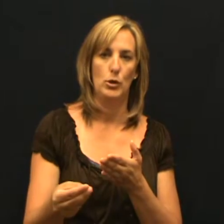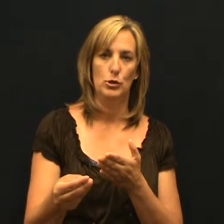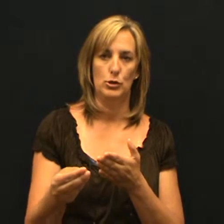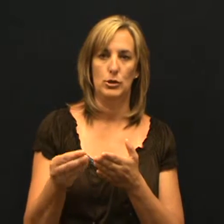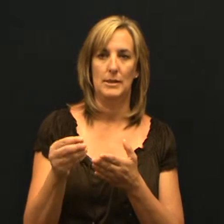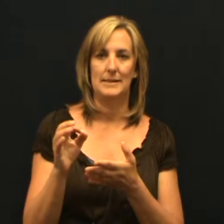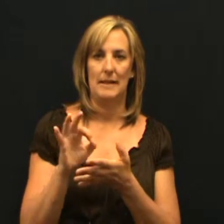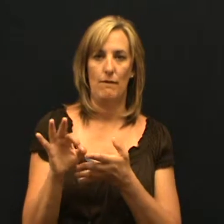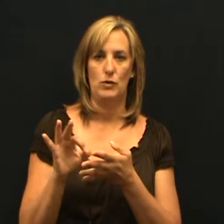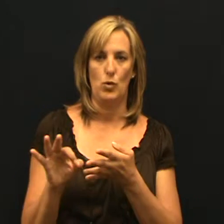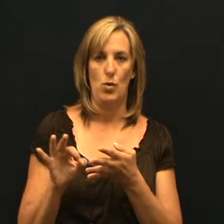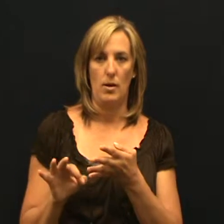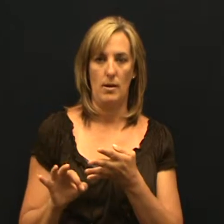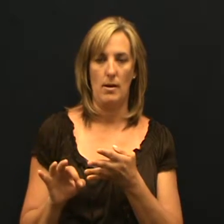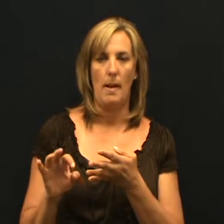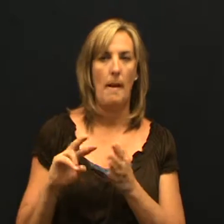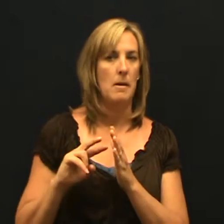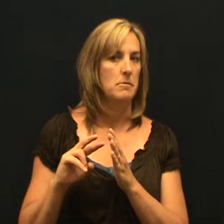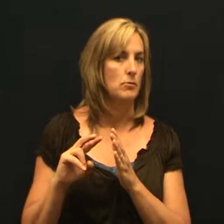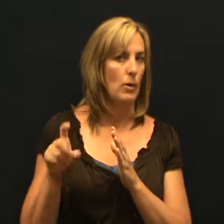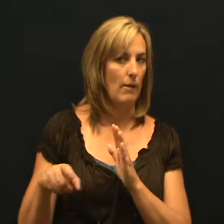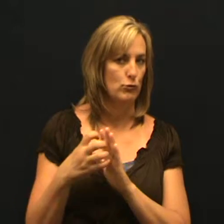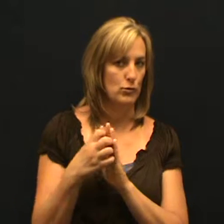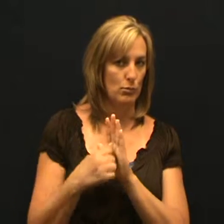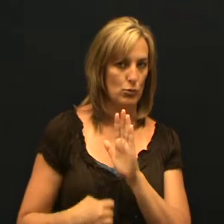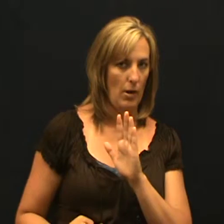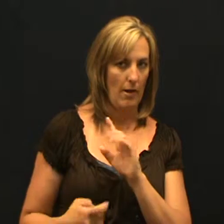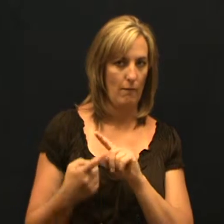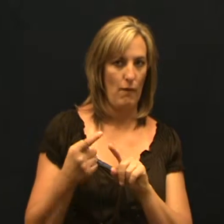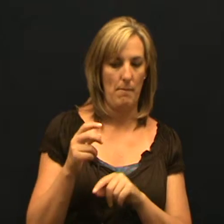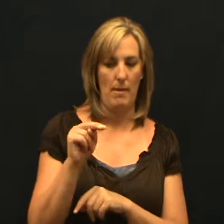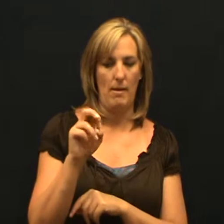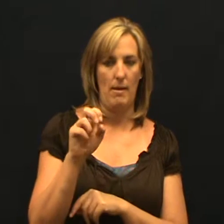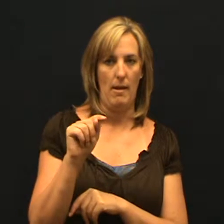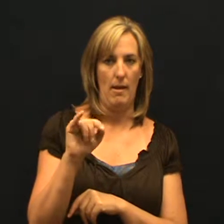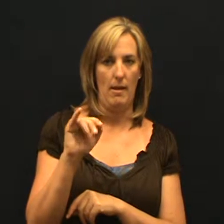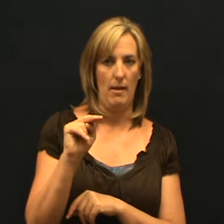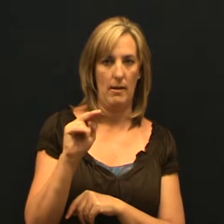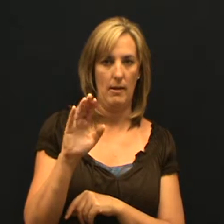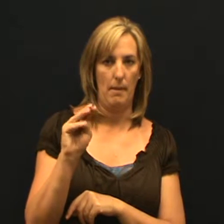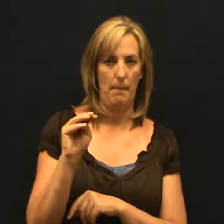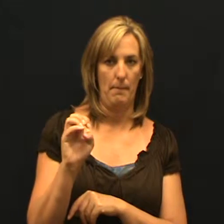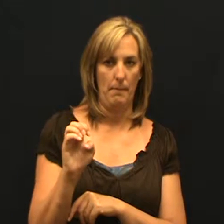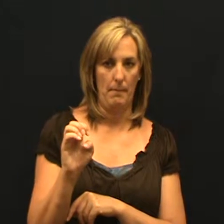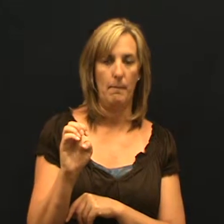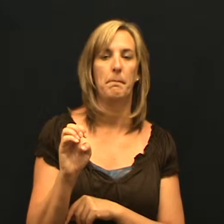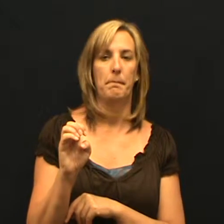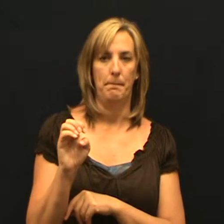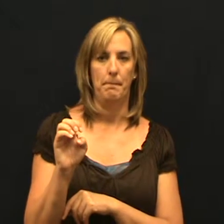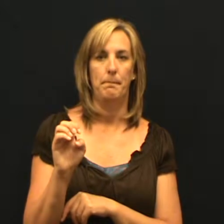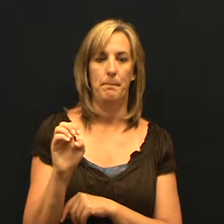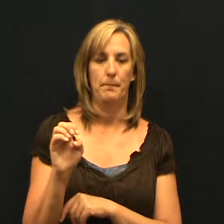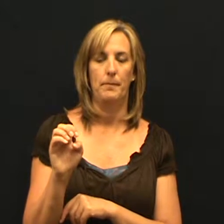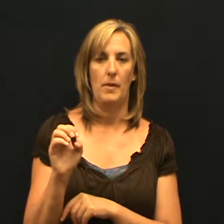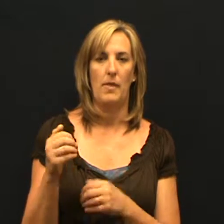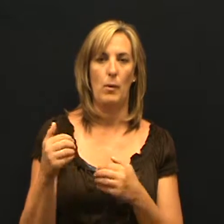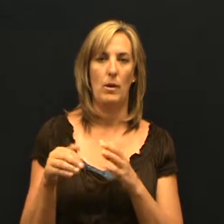subtract that from our net income to arrive at cash flow from operating activities. Prepaid expenses